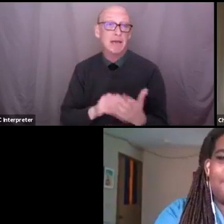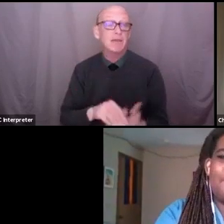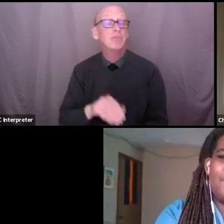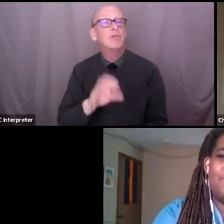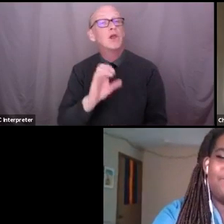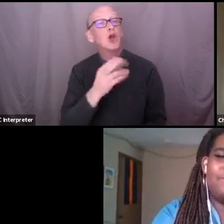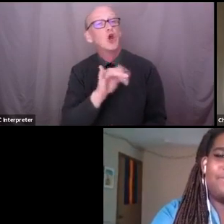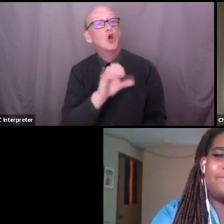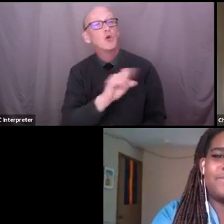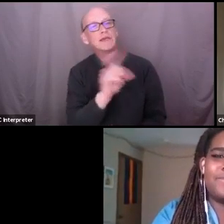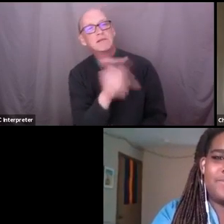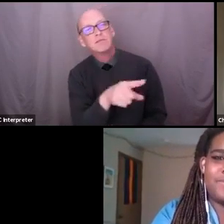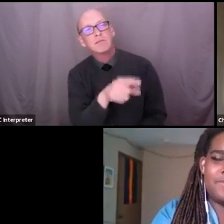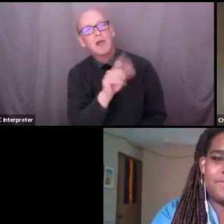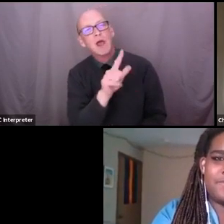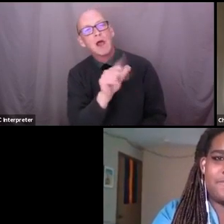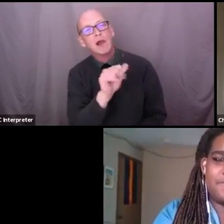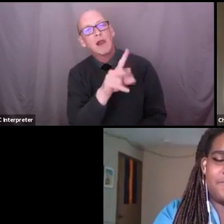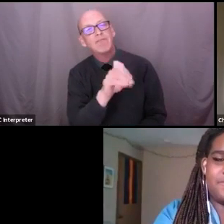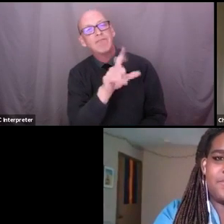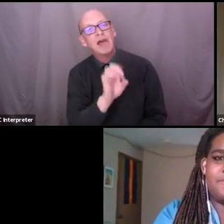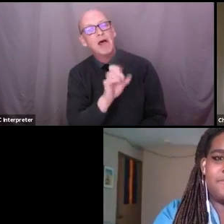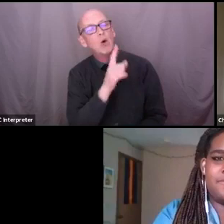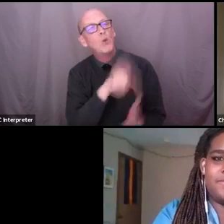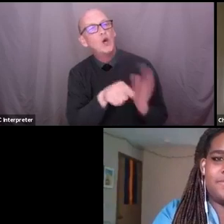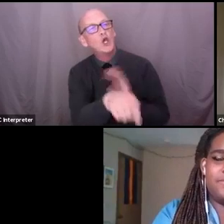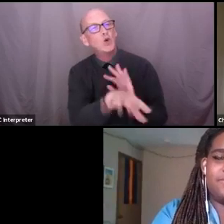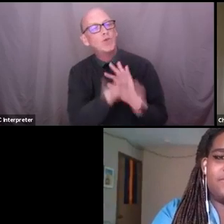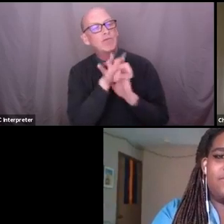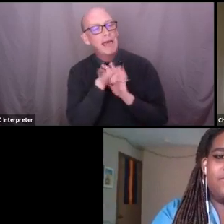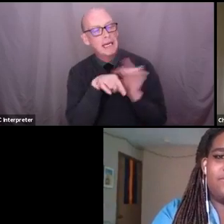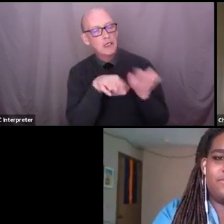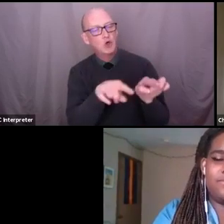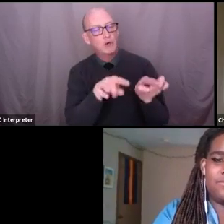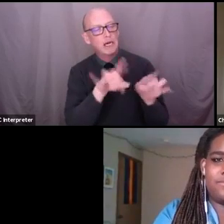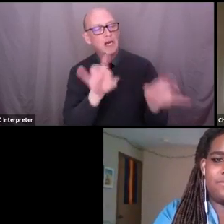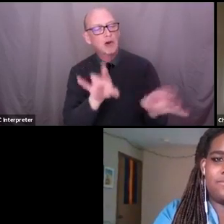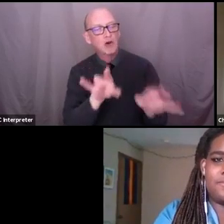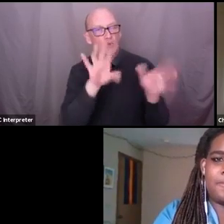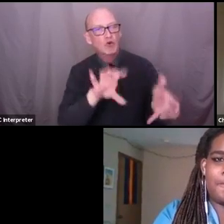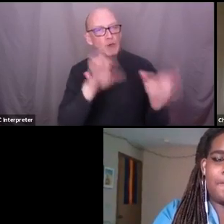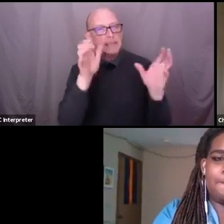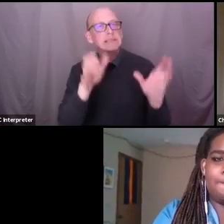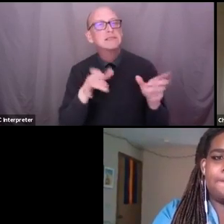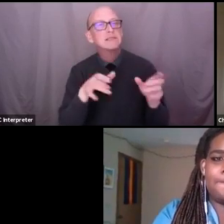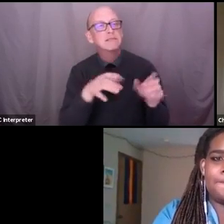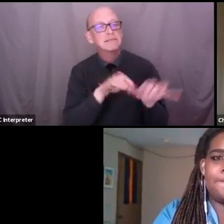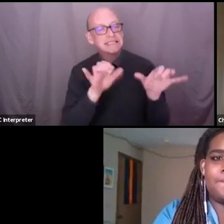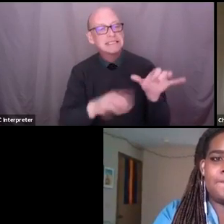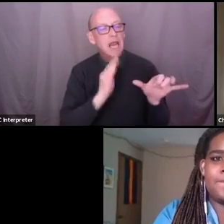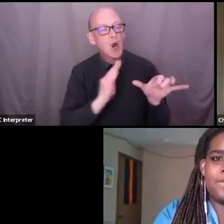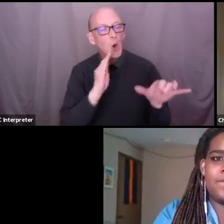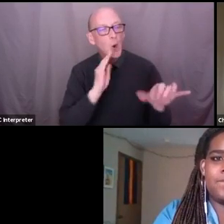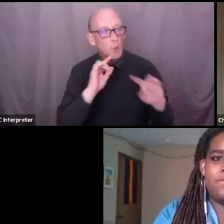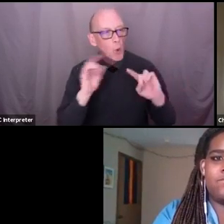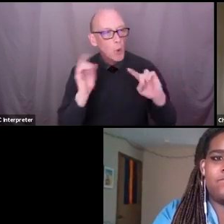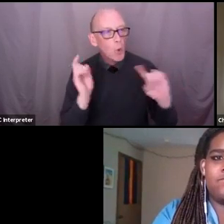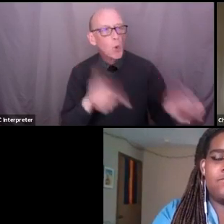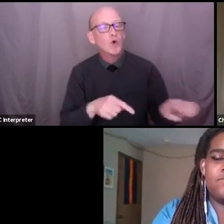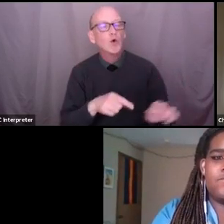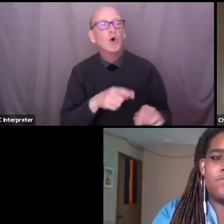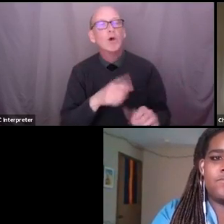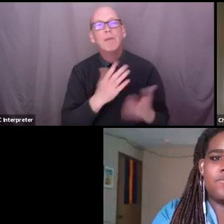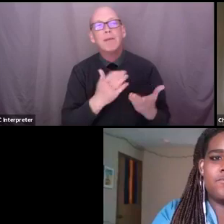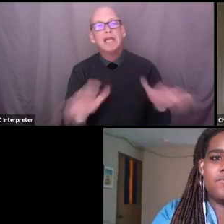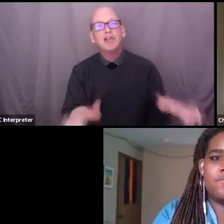the things that you find during this crisis and this stay-at-home order that are maybe challenges